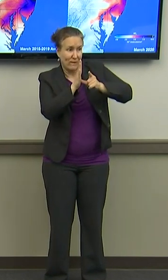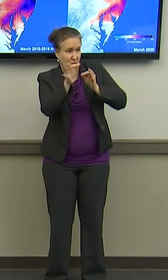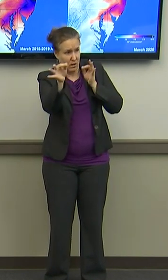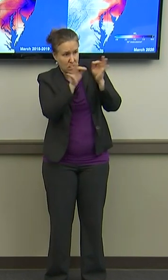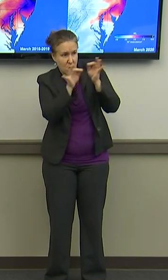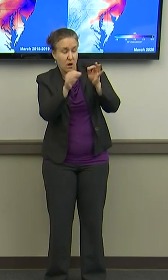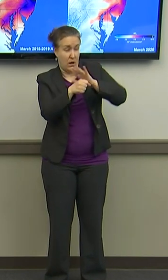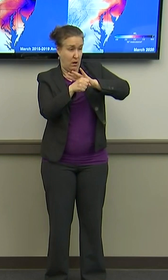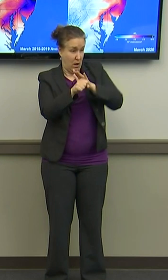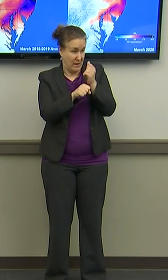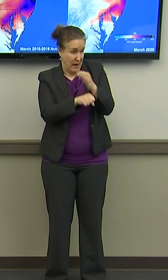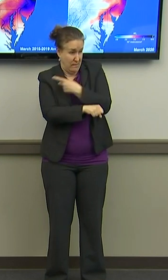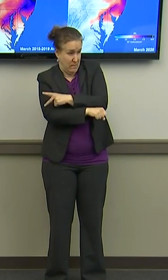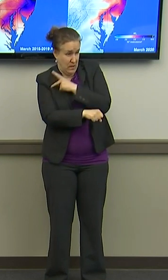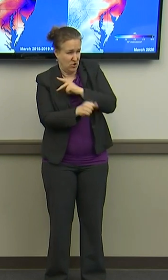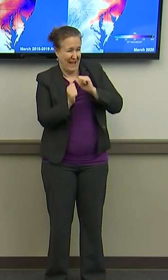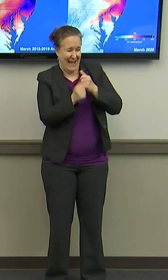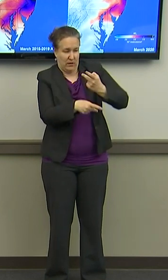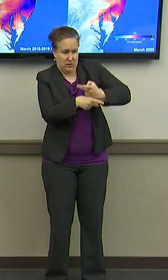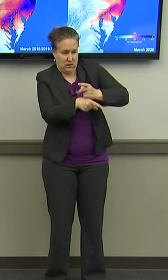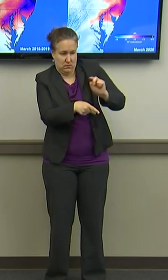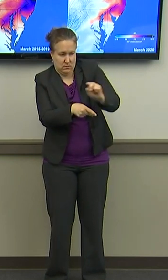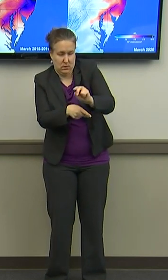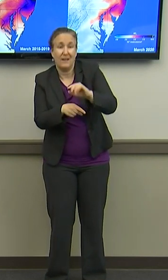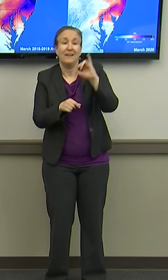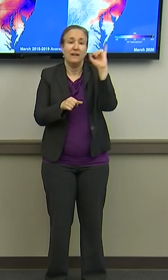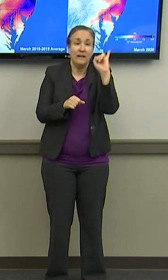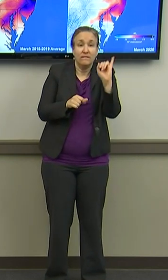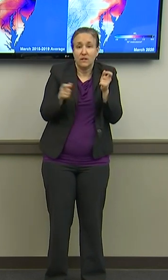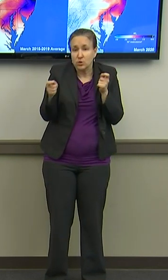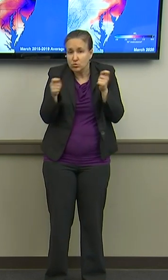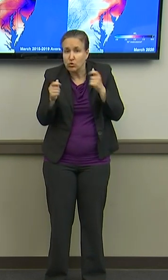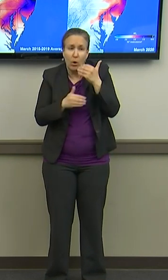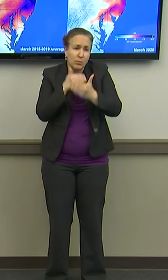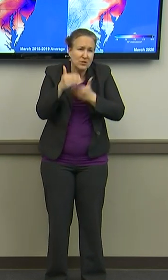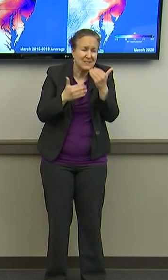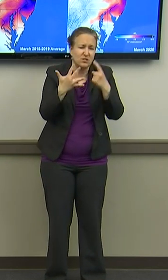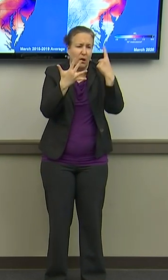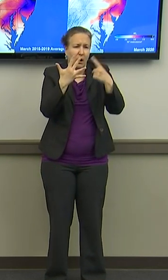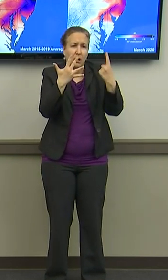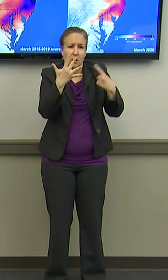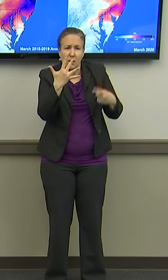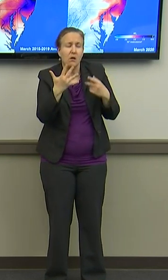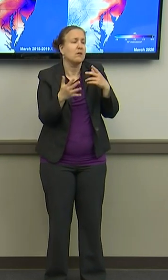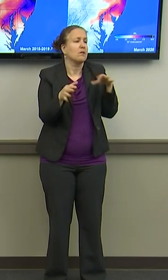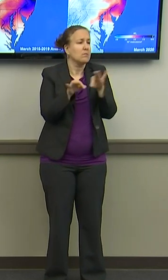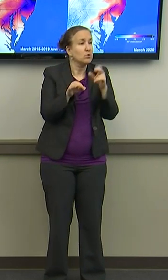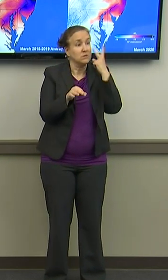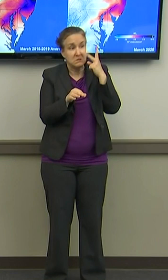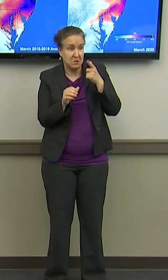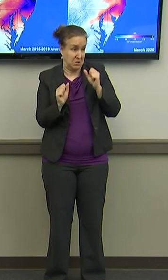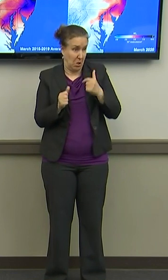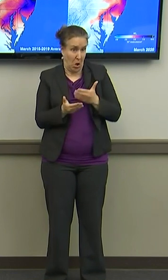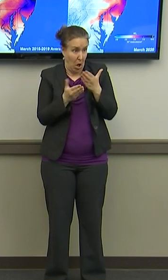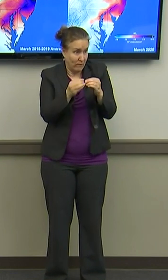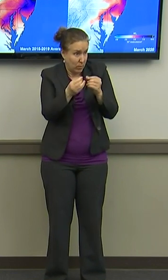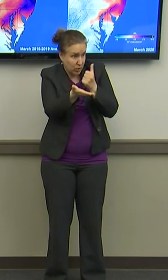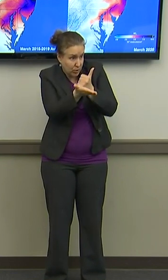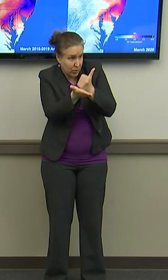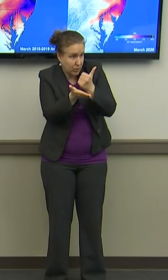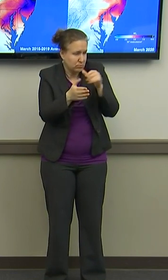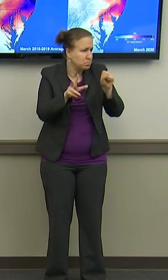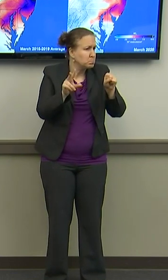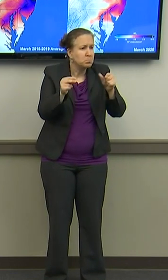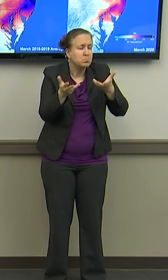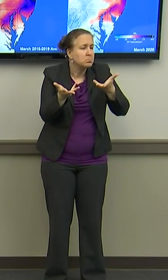of COVID-19 patients, infection control procedures, that type of thing, and to see if we can offer any assistance